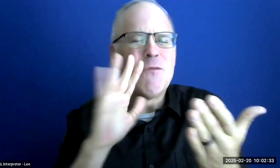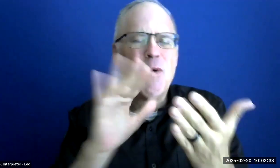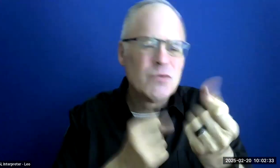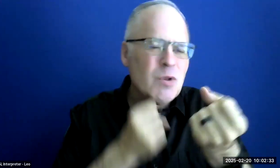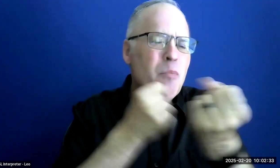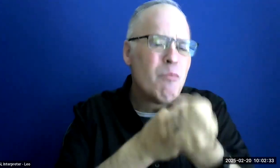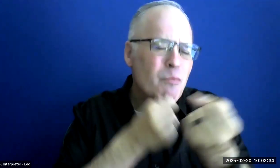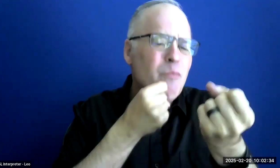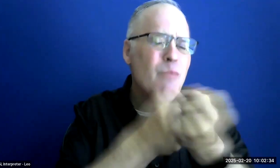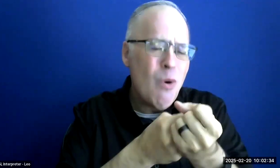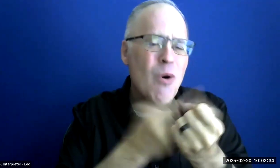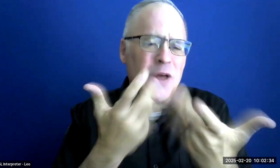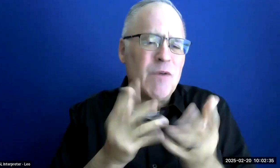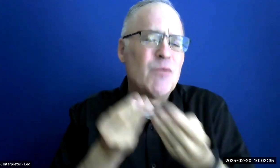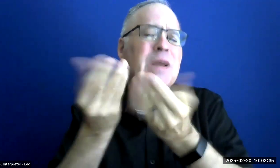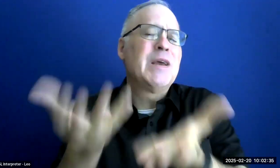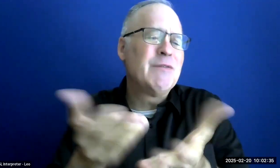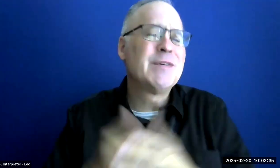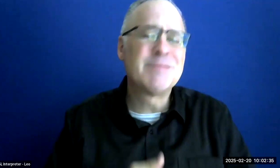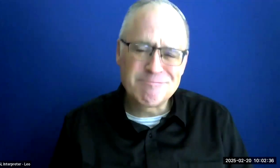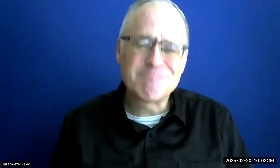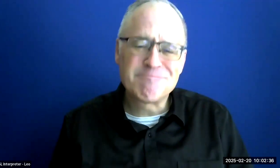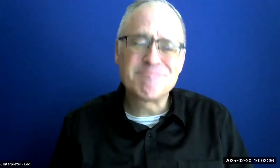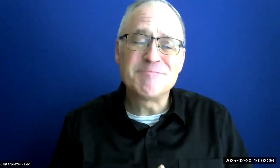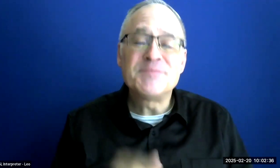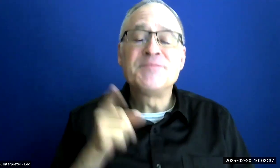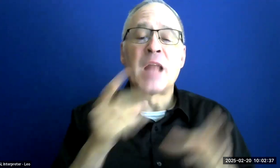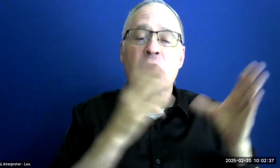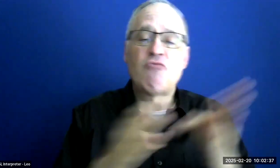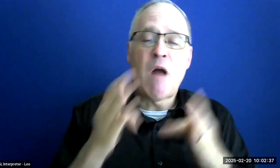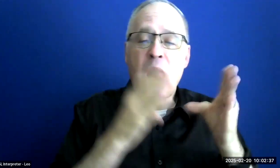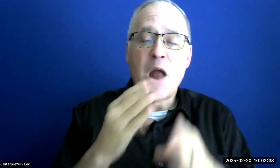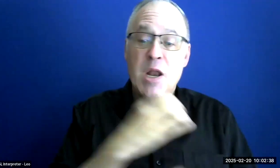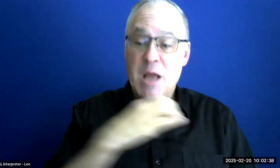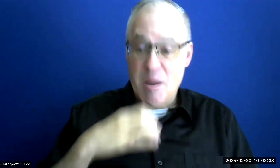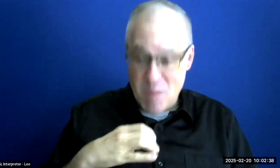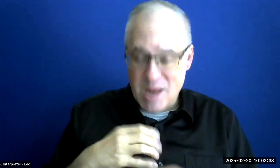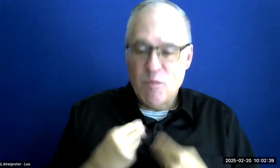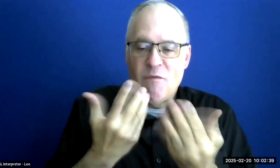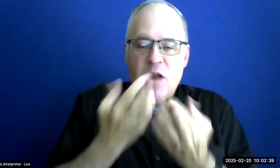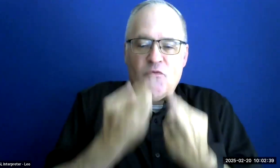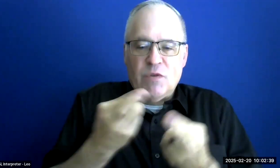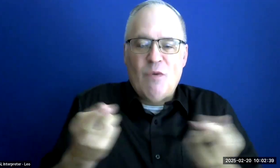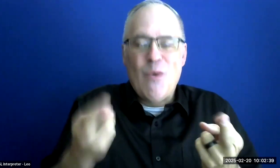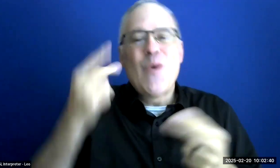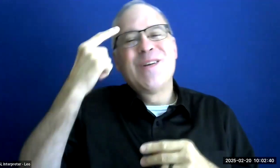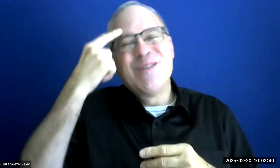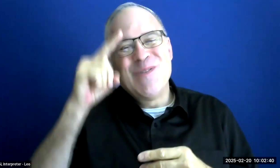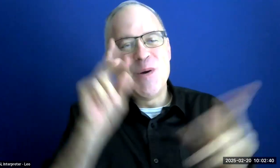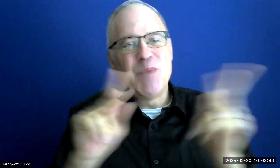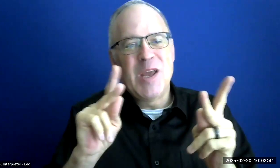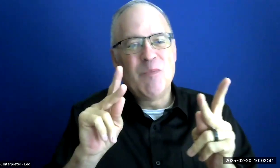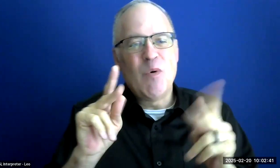have received. The Strategy Committee also has provided regionalization resources for our siblings in